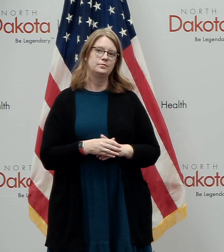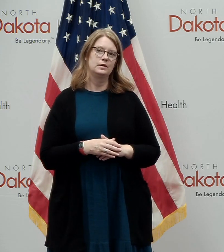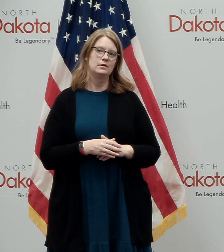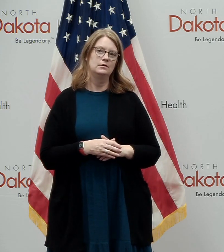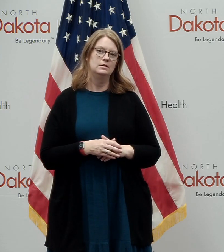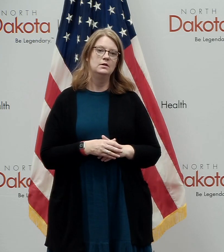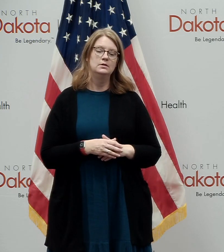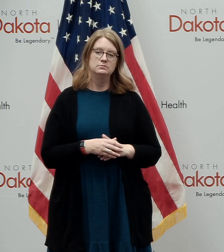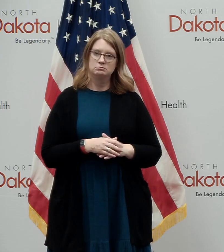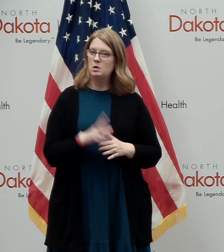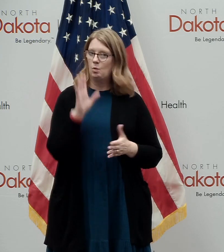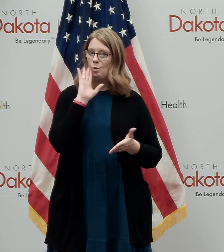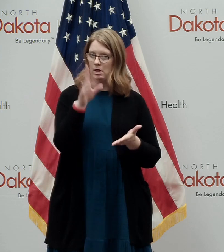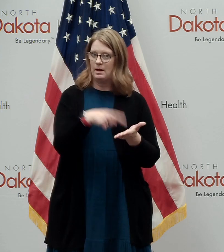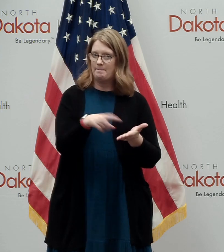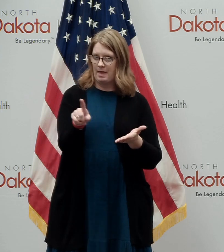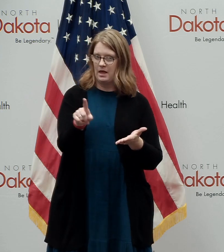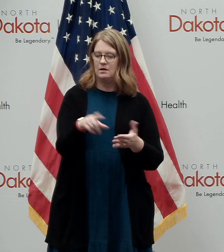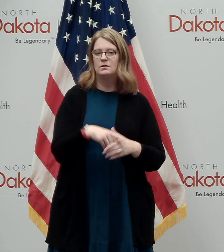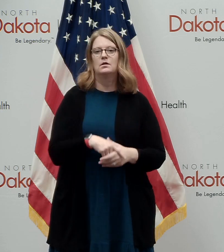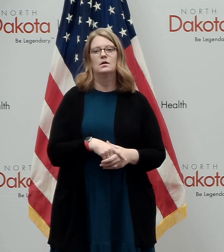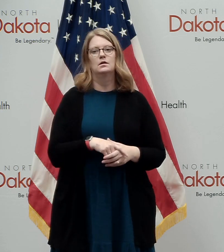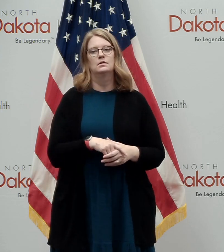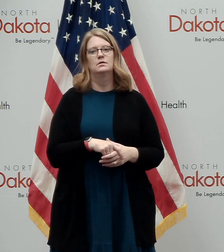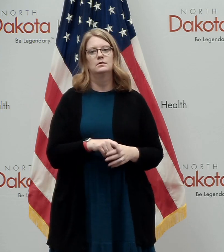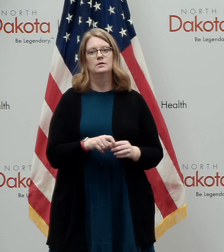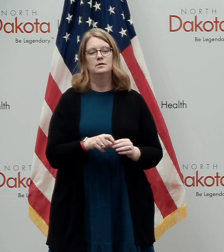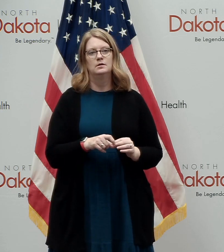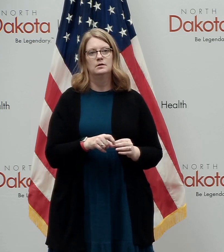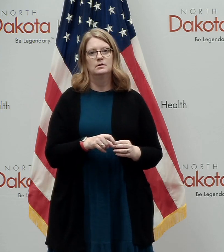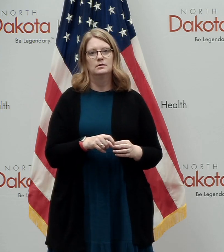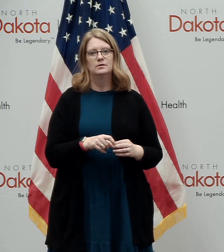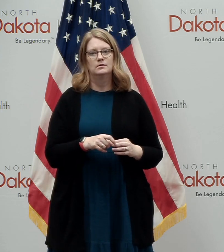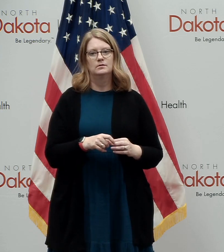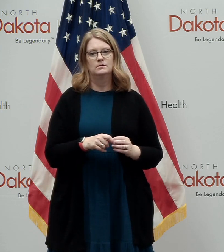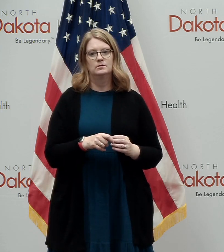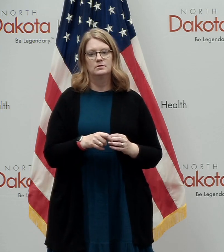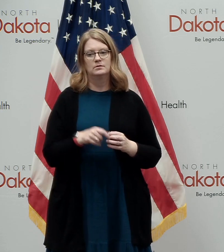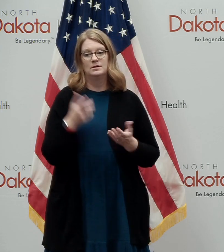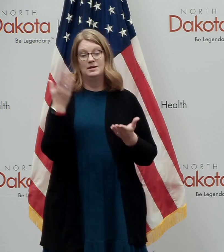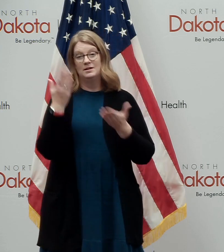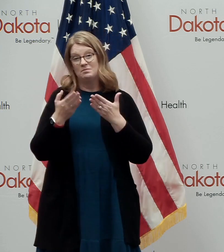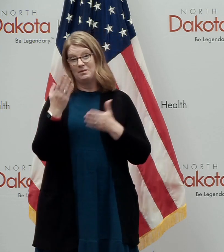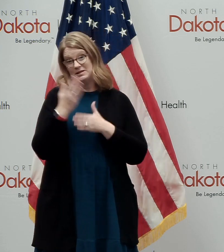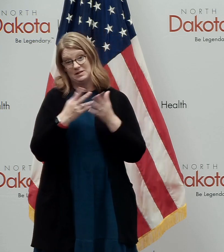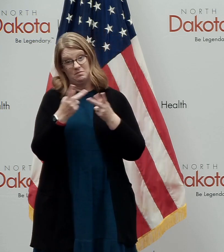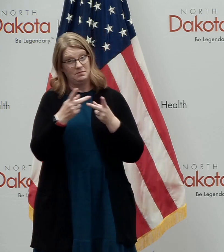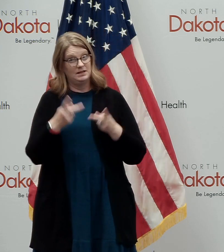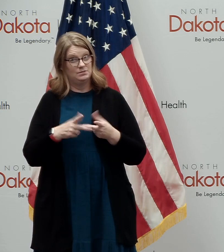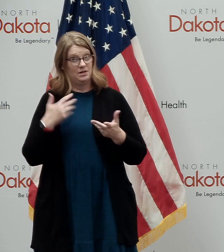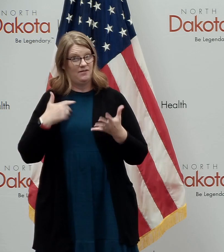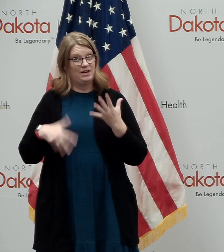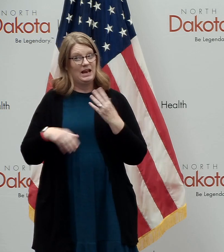yes, you get paid, and maybe in some places there'll be an extra donut or something, but